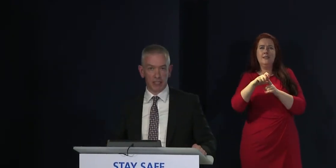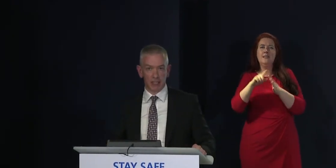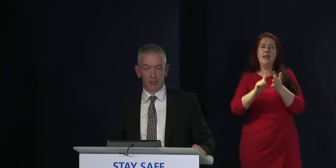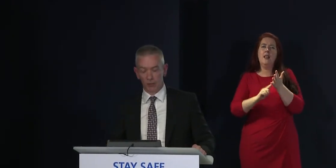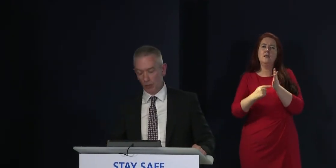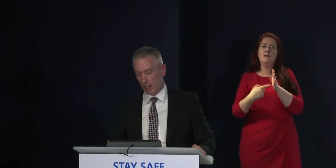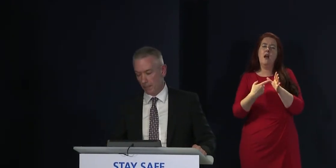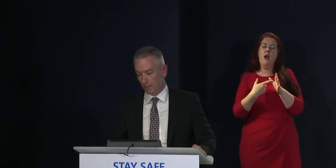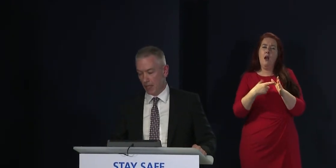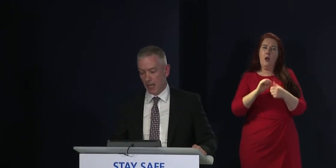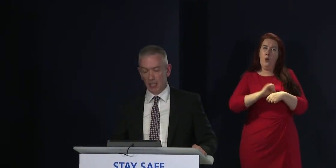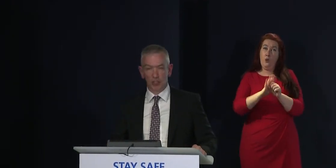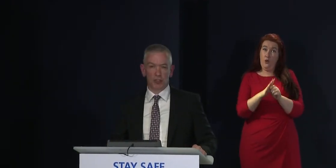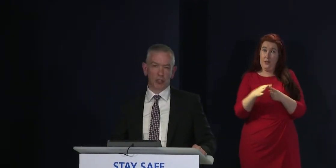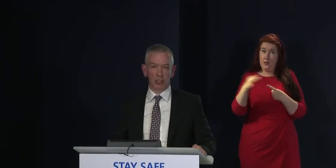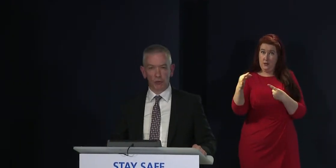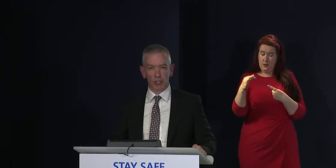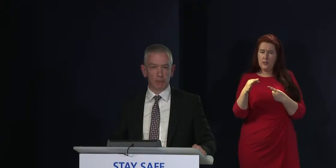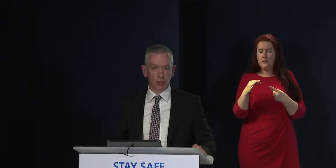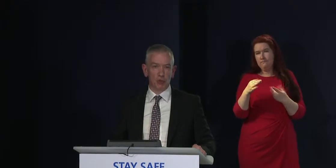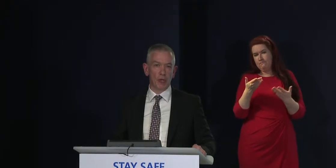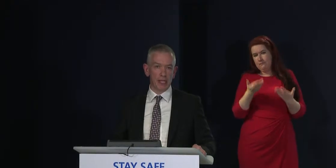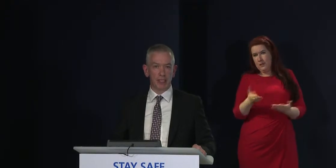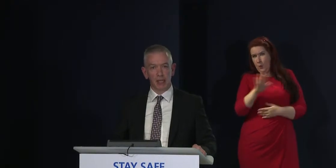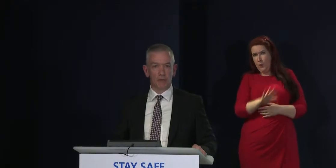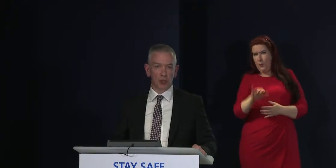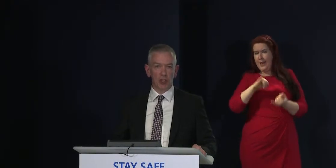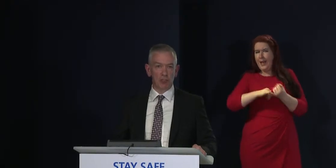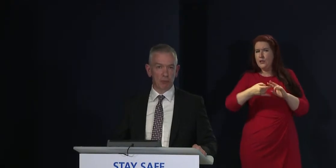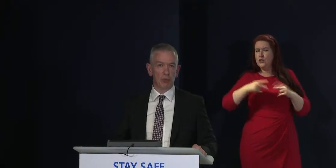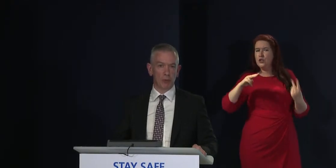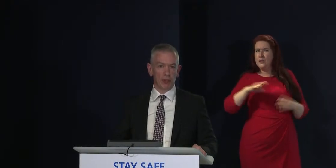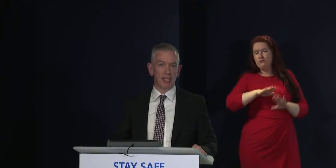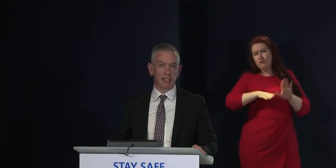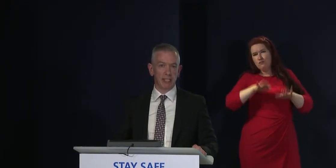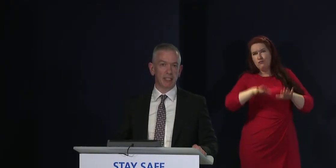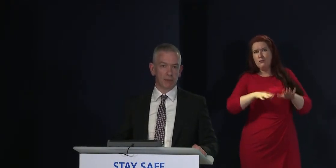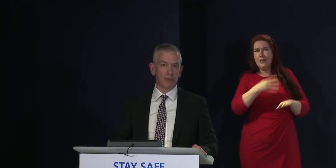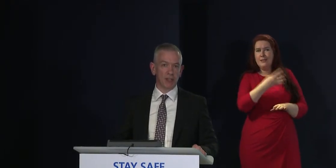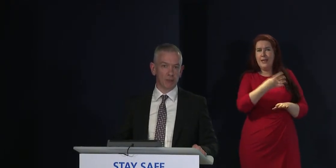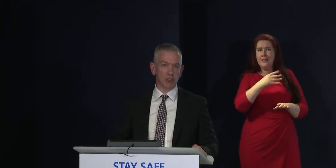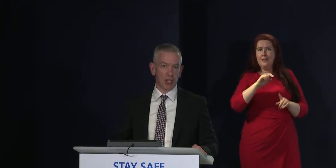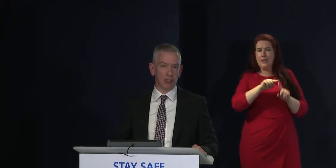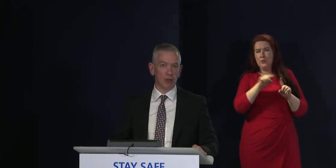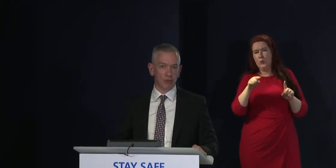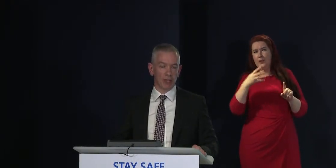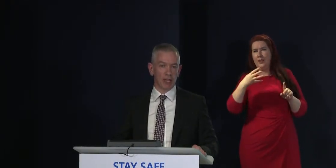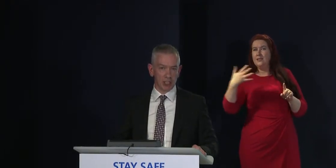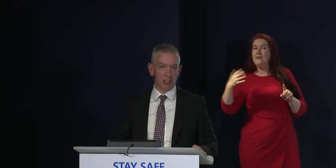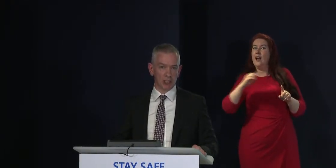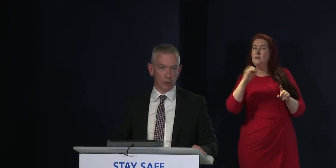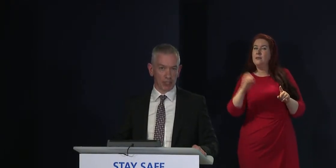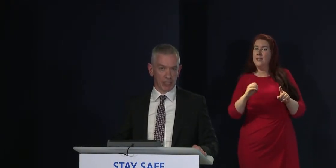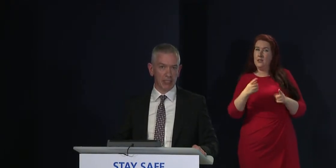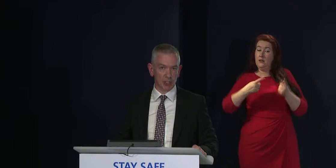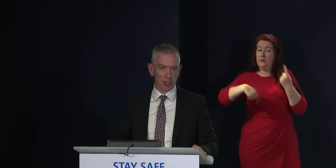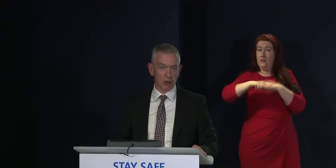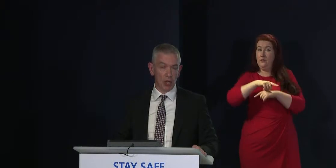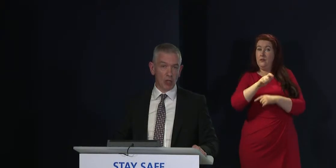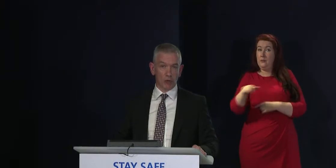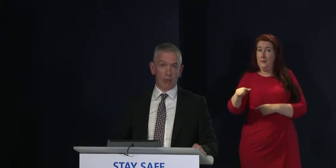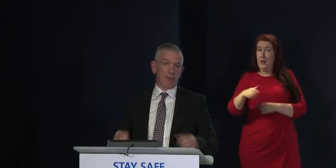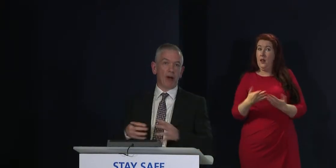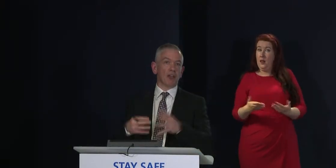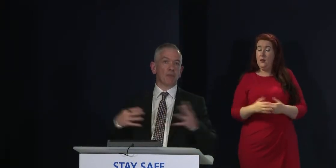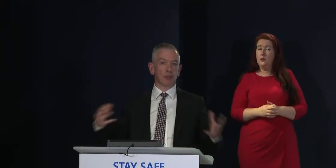variant, is currently running fluctuates between about 90-95% of the isolates that we're getting just